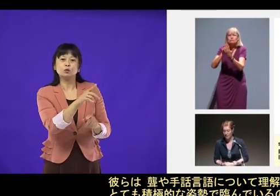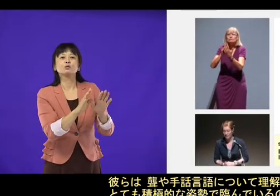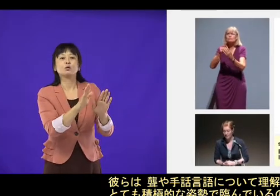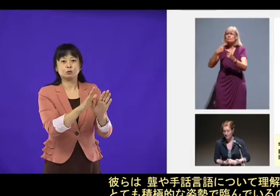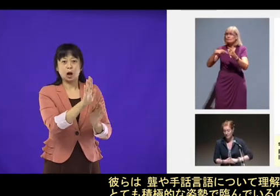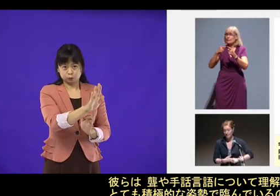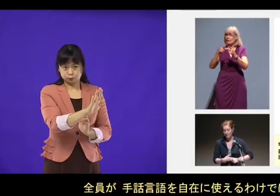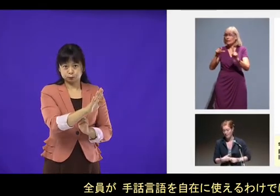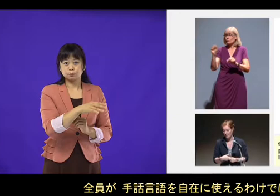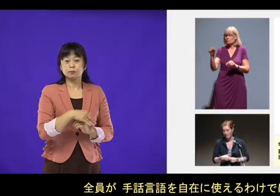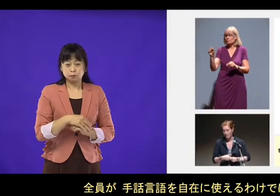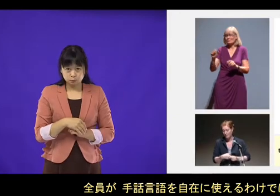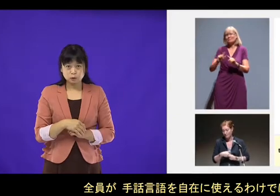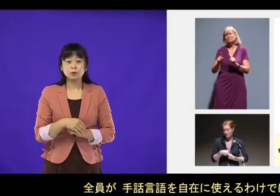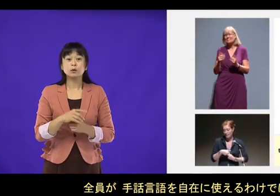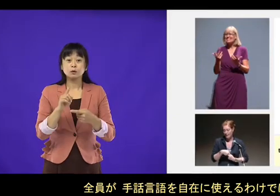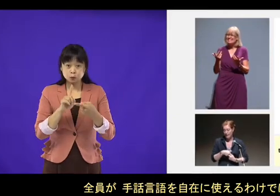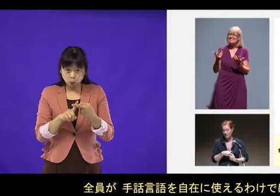within the community,